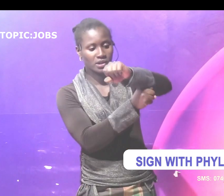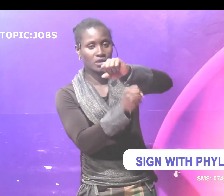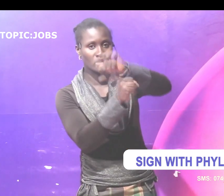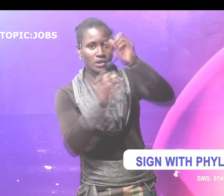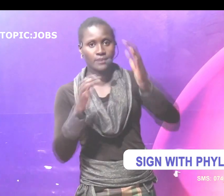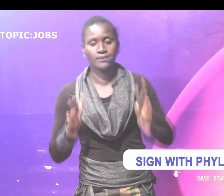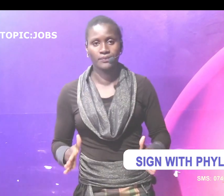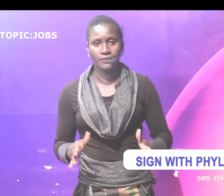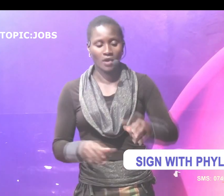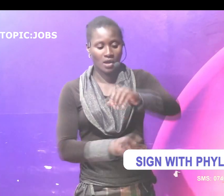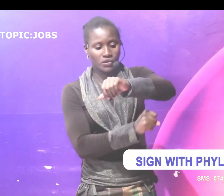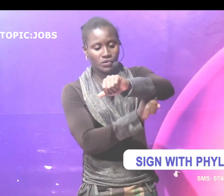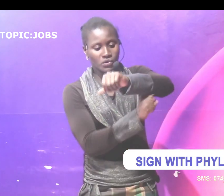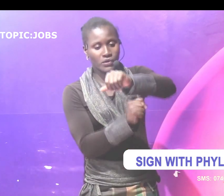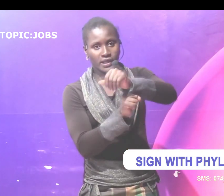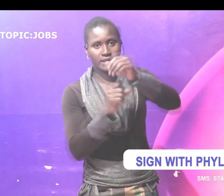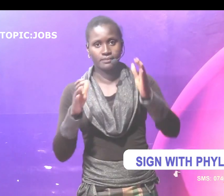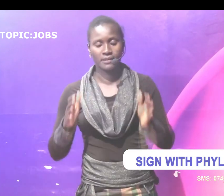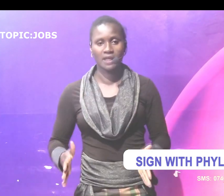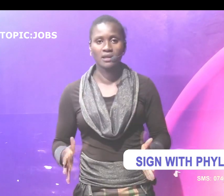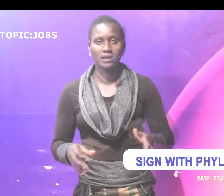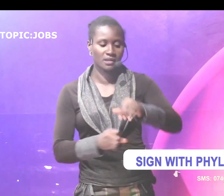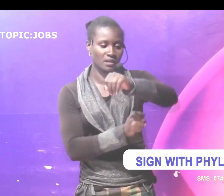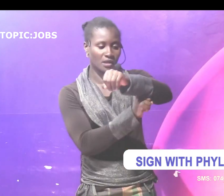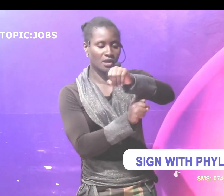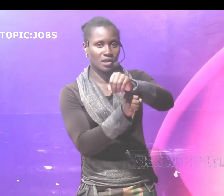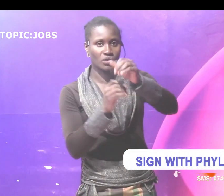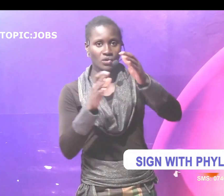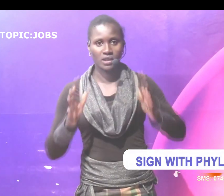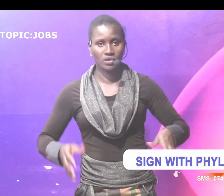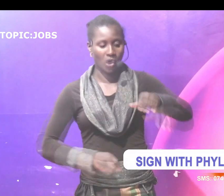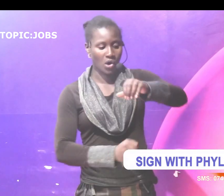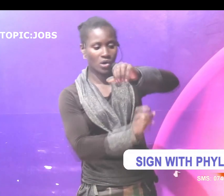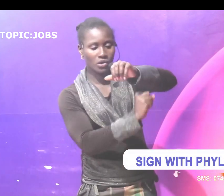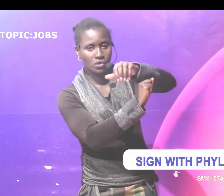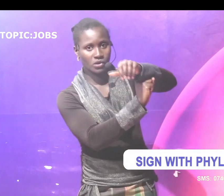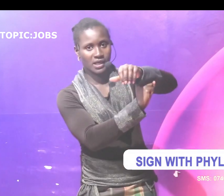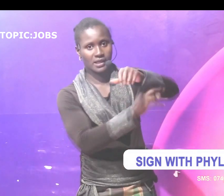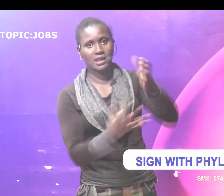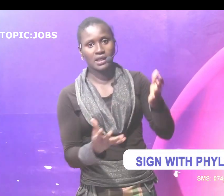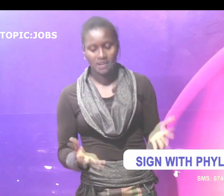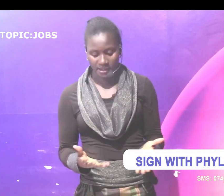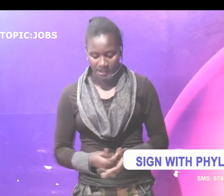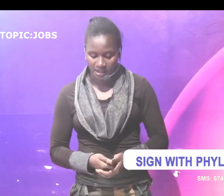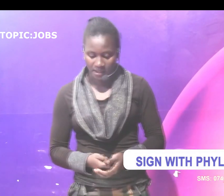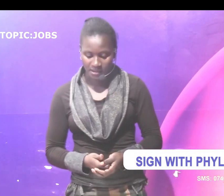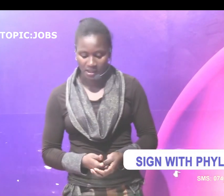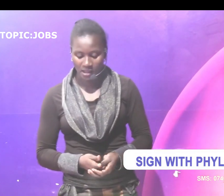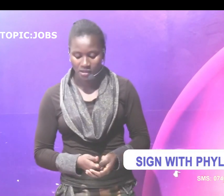donor. Donor, like this, donor or donor, just like that. And then we also